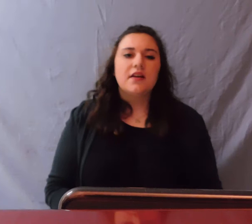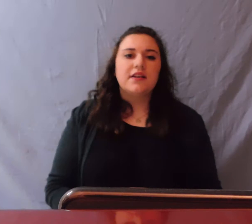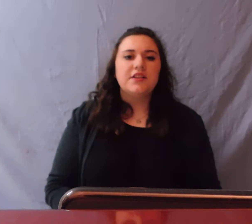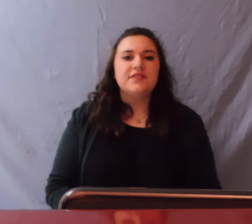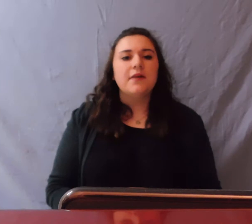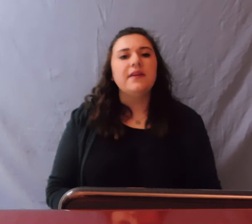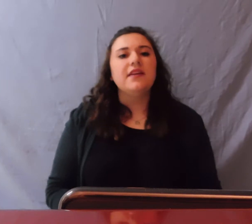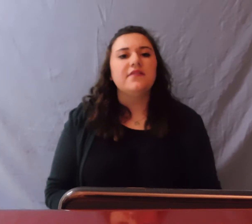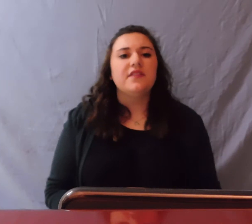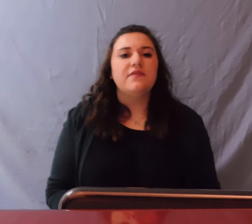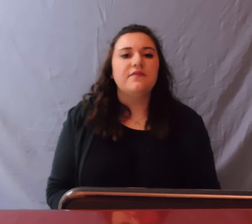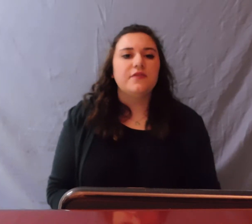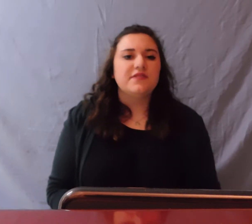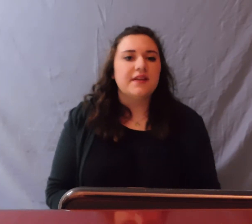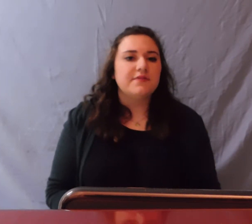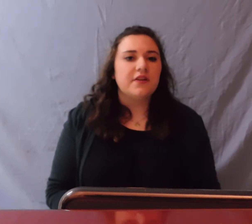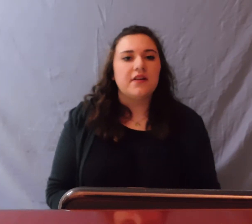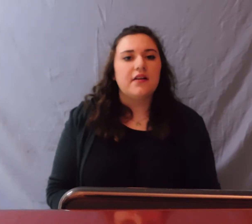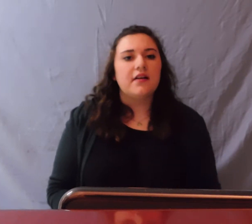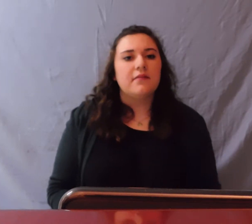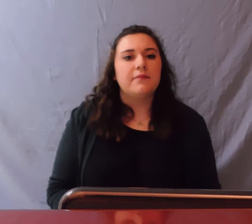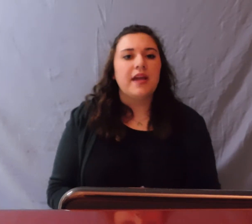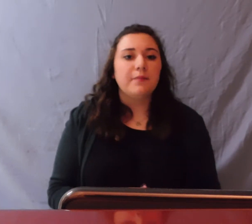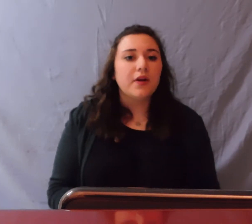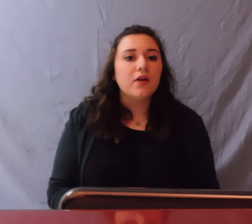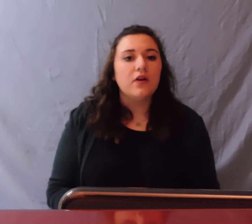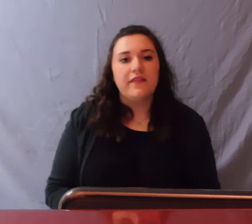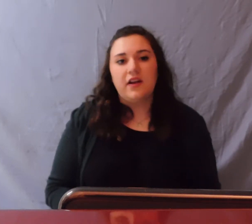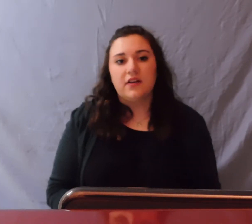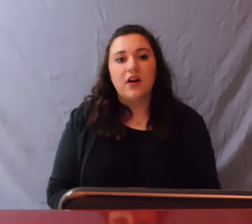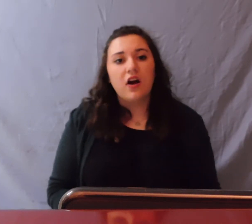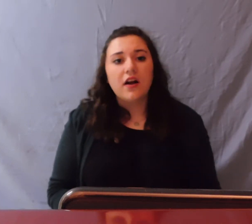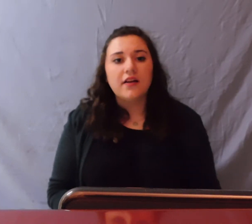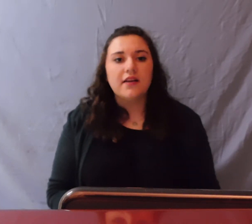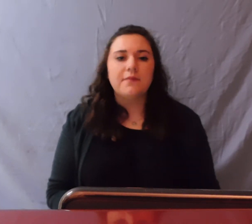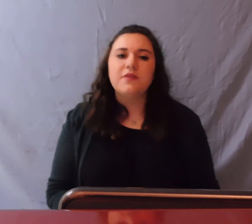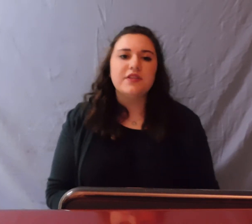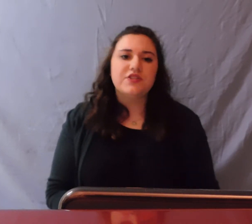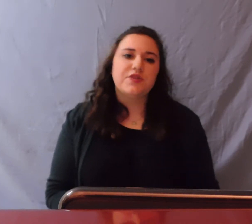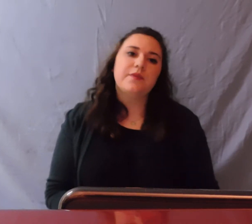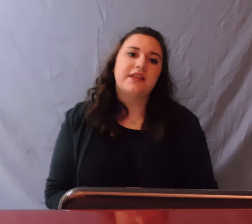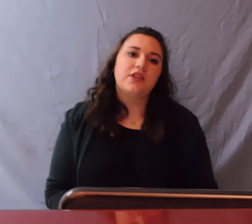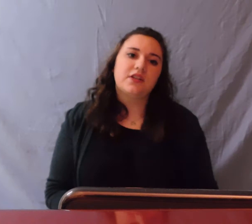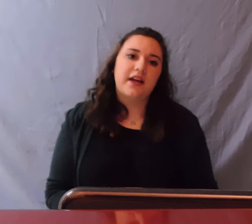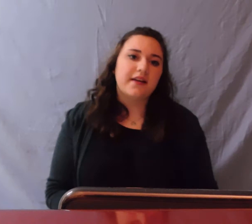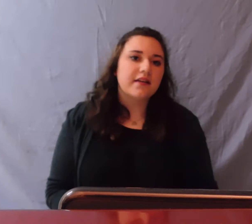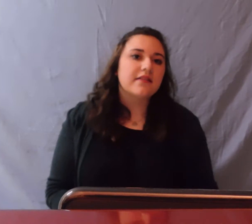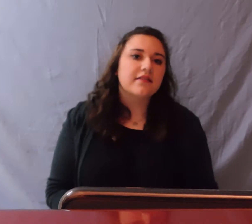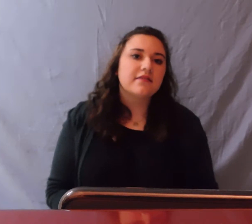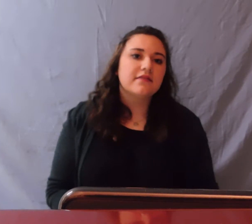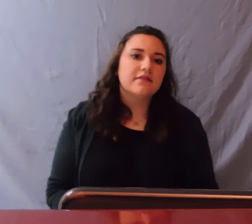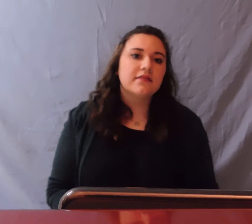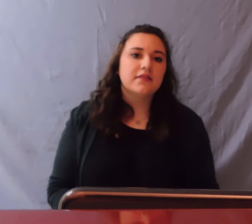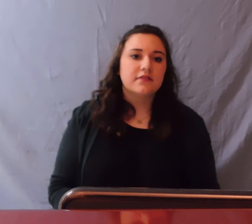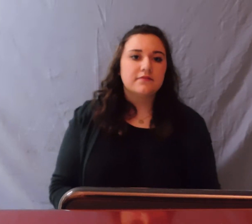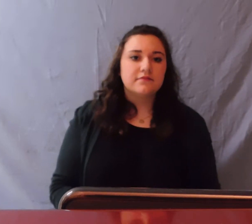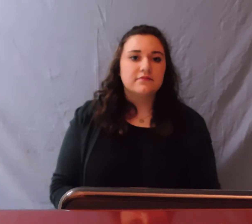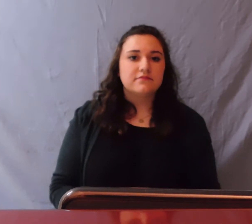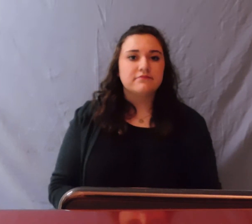Can you tell me if the food stamps are paper or are they on a card? I'm not really sure what they look like. They look like a debit card